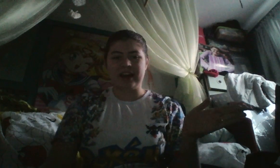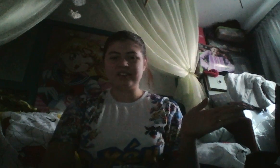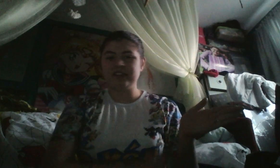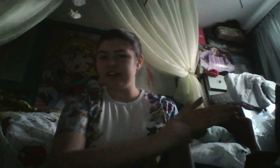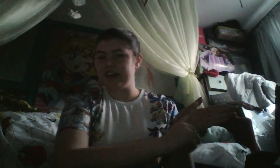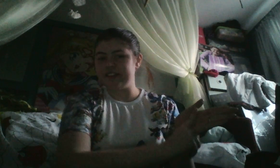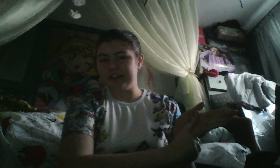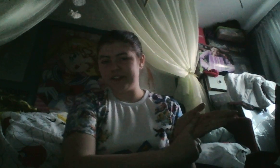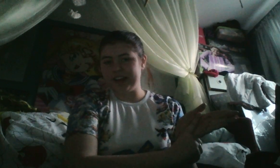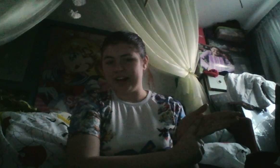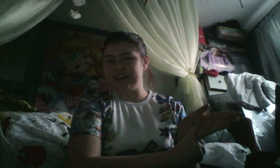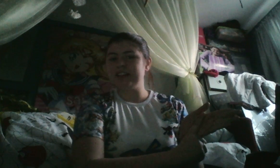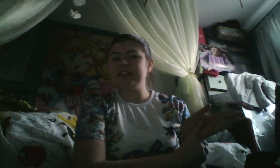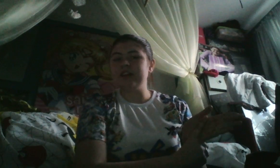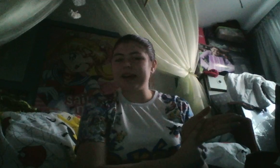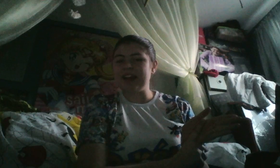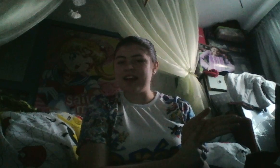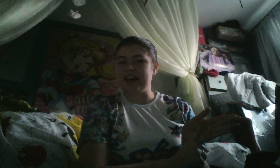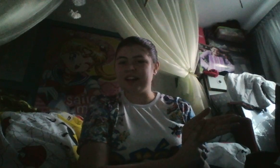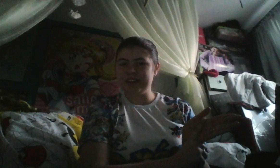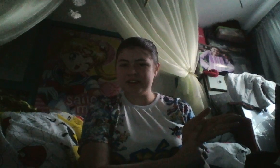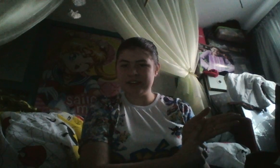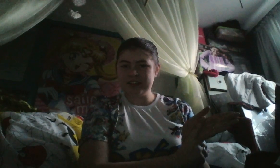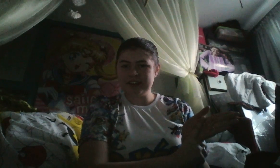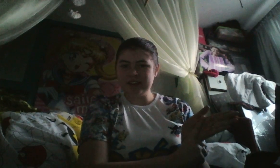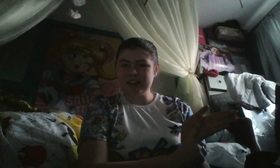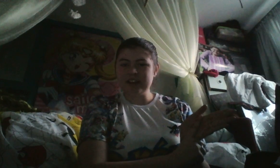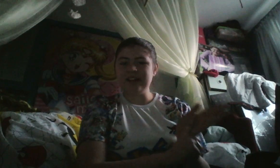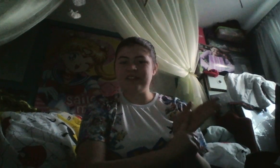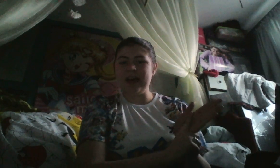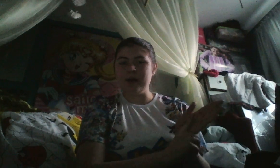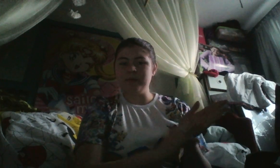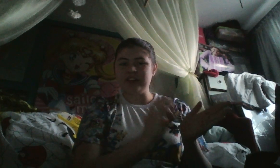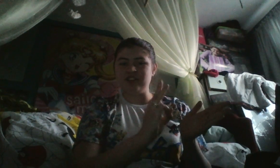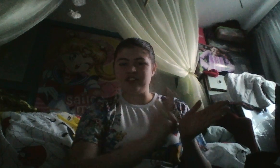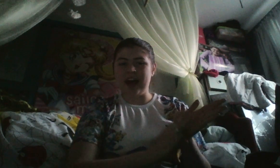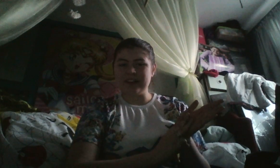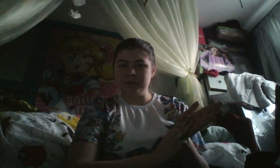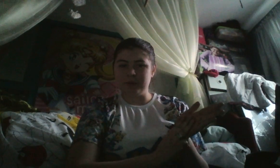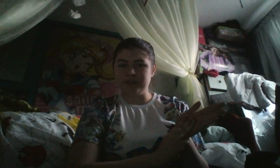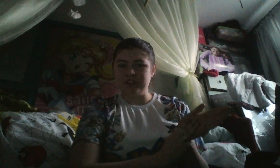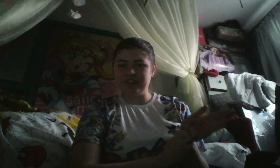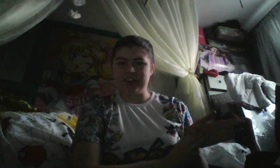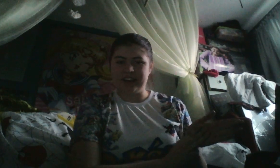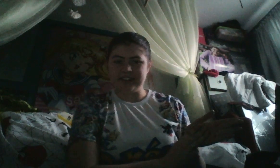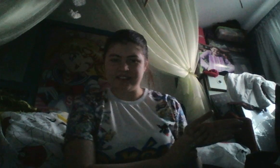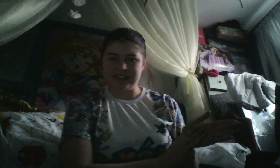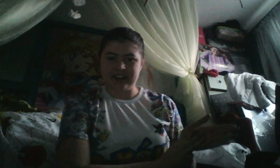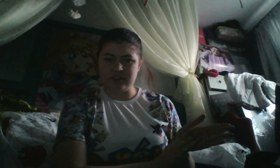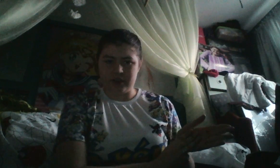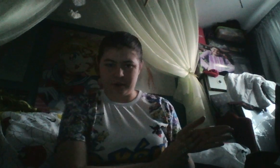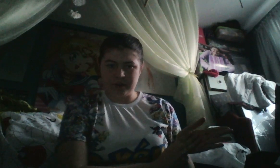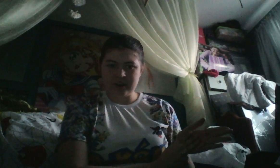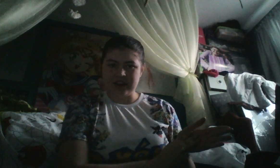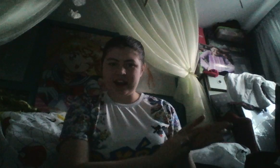Hand and a single finger, lowercase l. And for M, it's just that, but with 3 fingers instead of 2. And